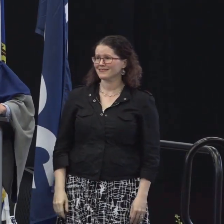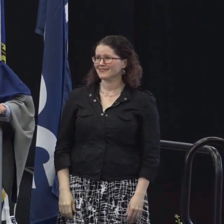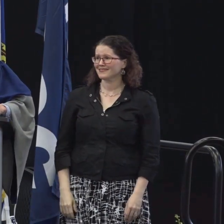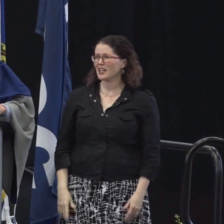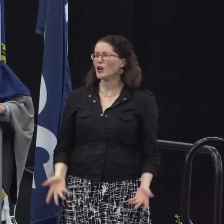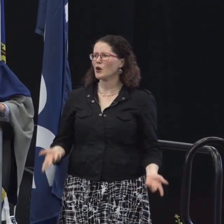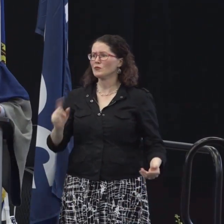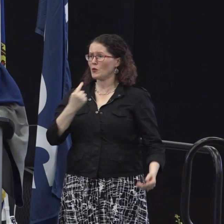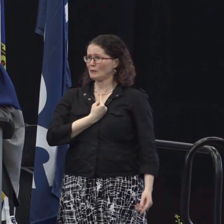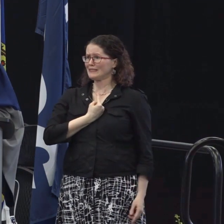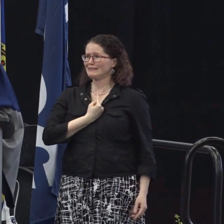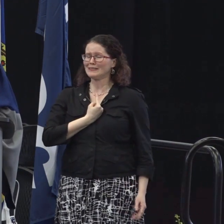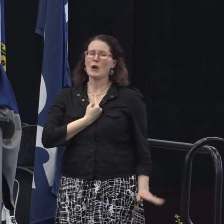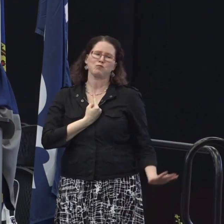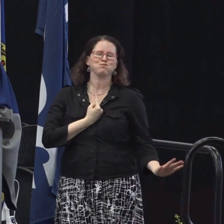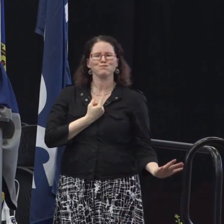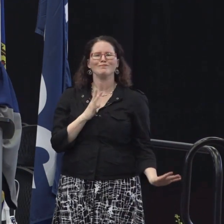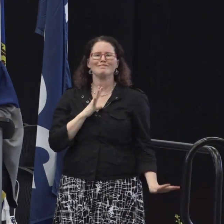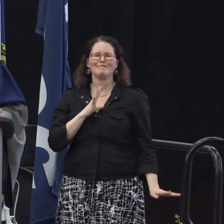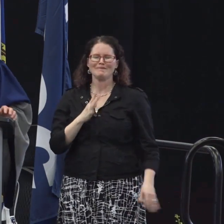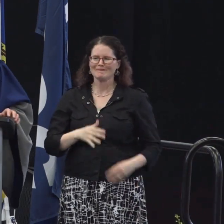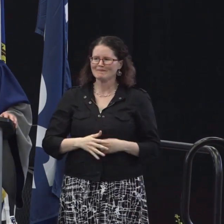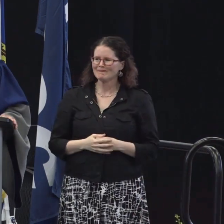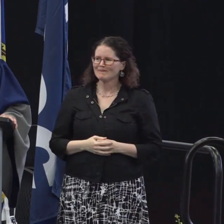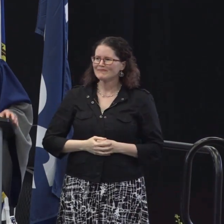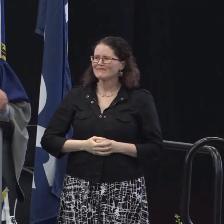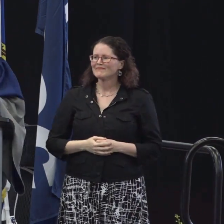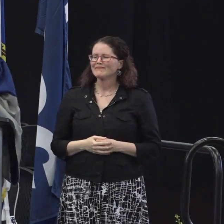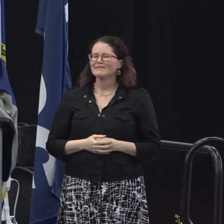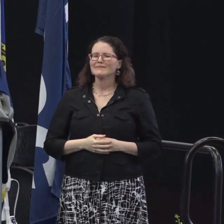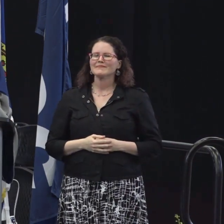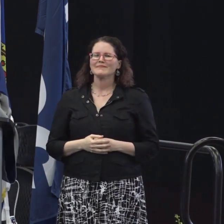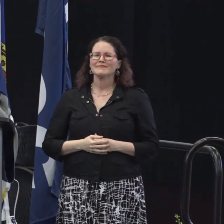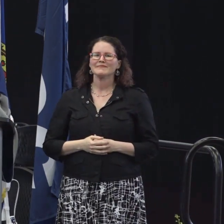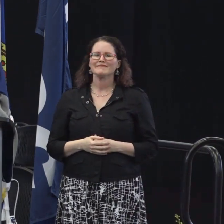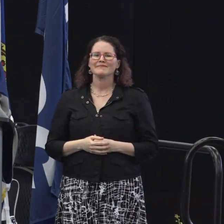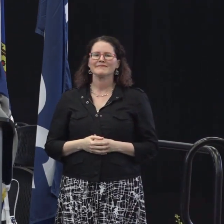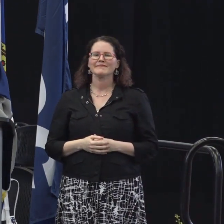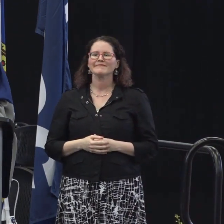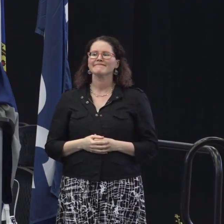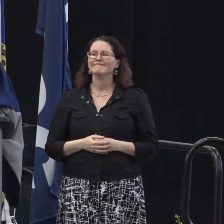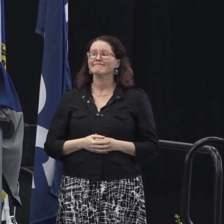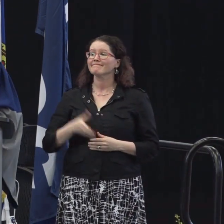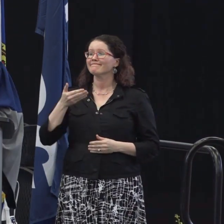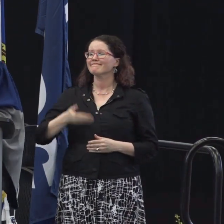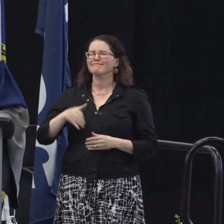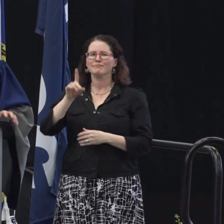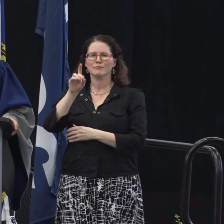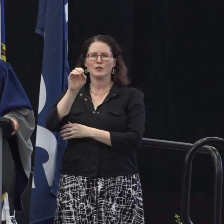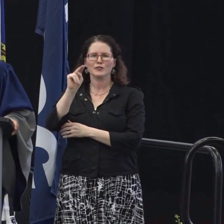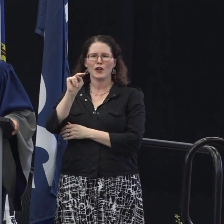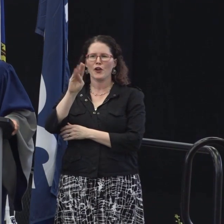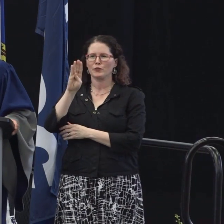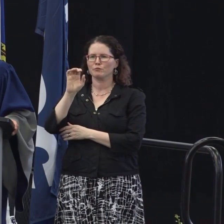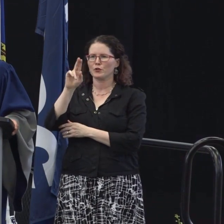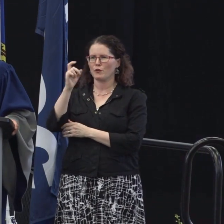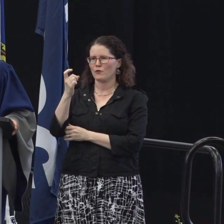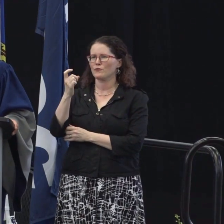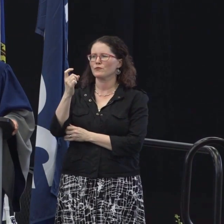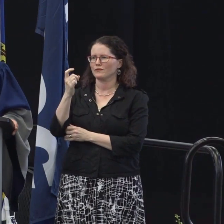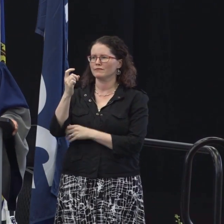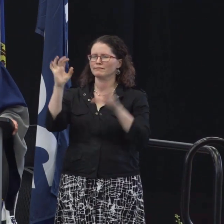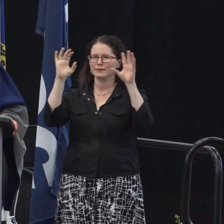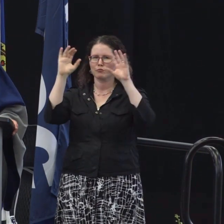Is it just me? As was mentioned earlier, my name is Don Bureau. I'm the president